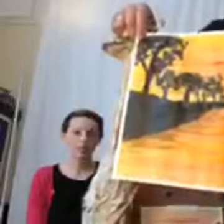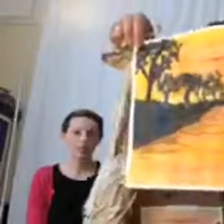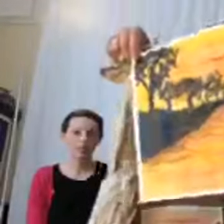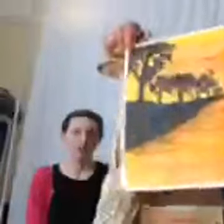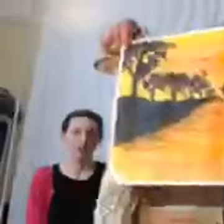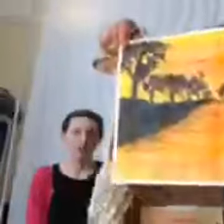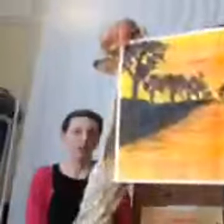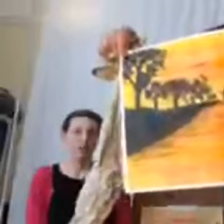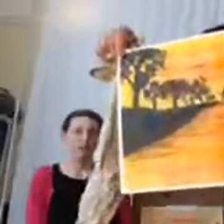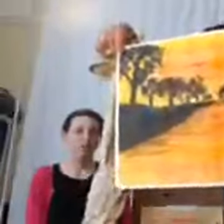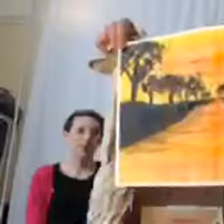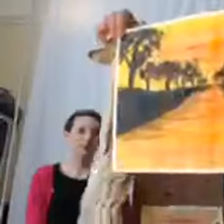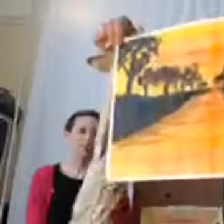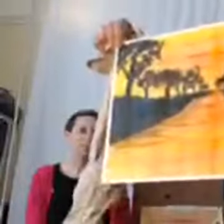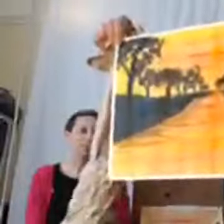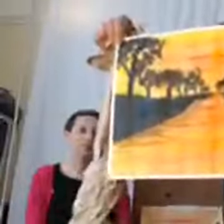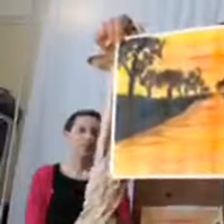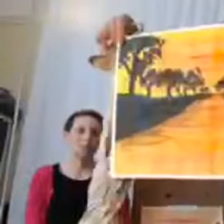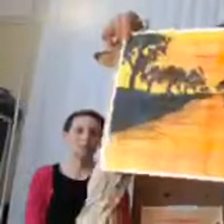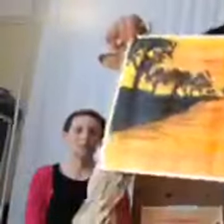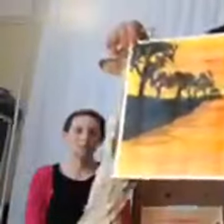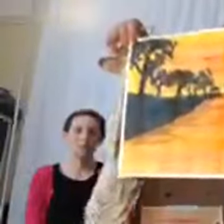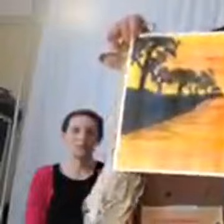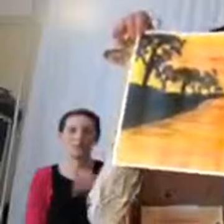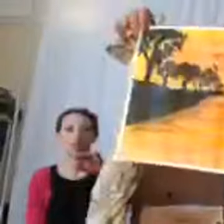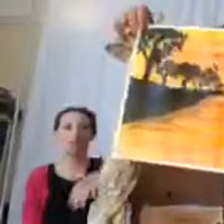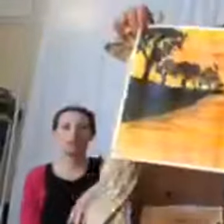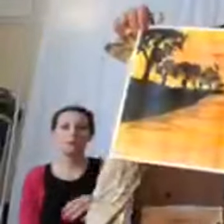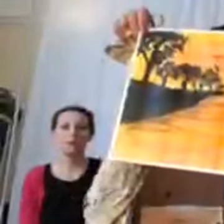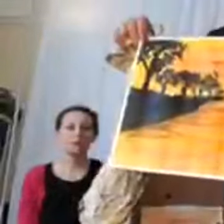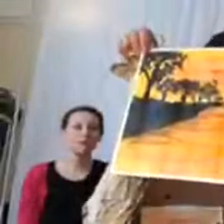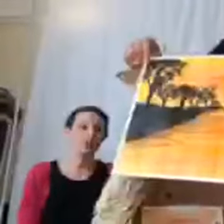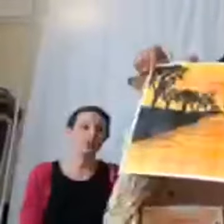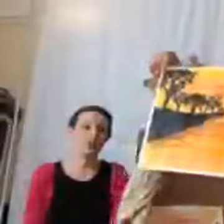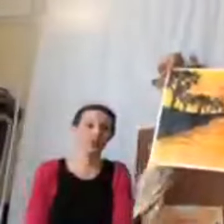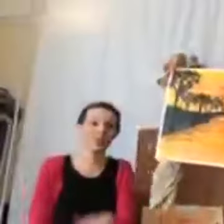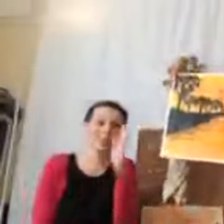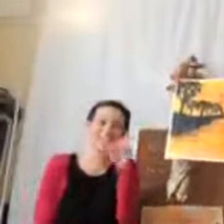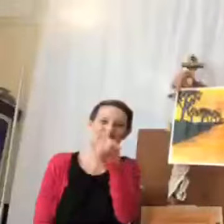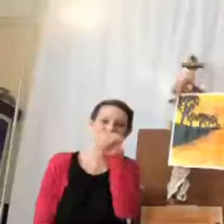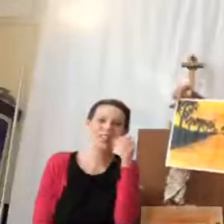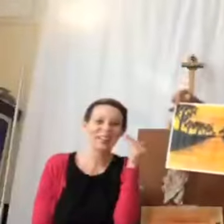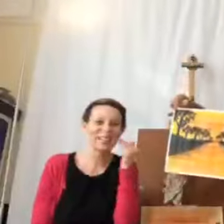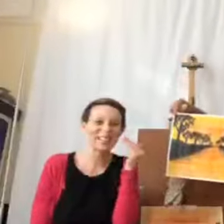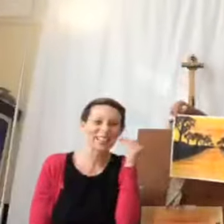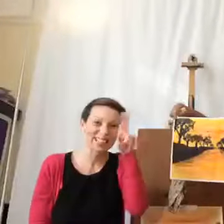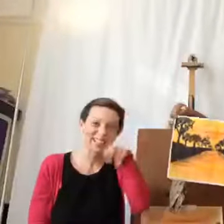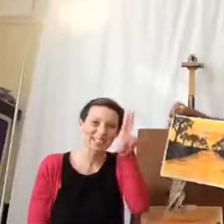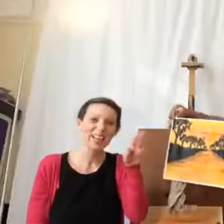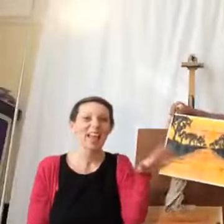painting. It's very effective. Anyone can do. Can you stand back so I can sign that?